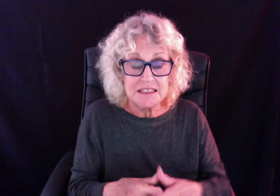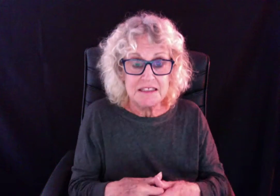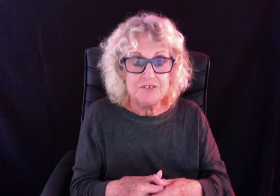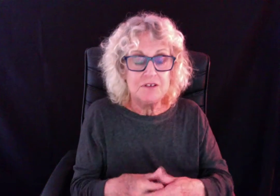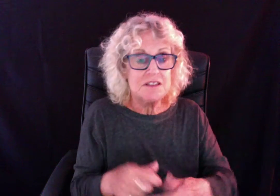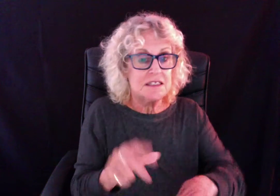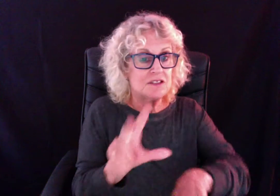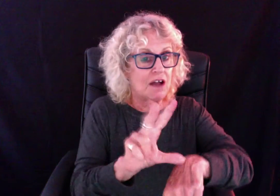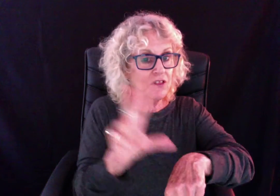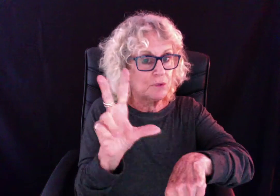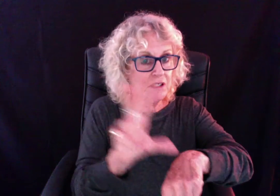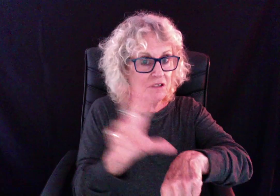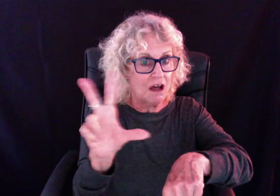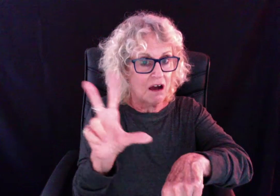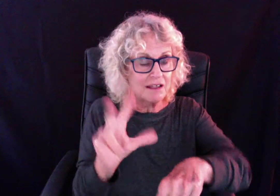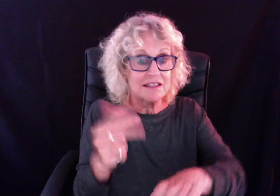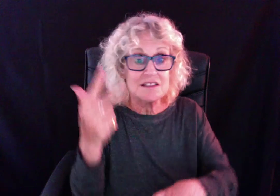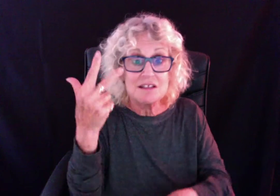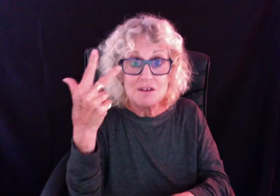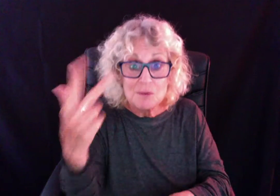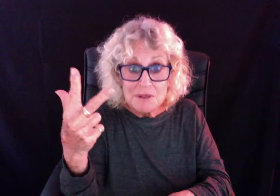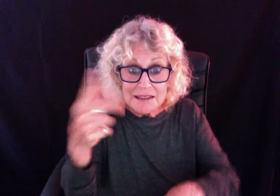See the difference? It's not 3 o'clock. It's